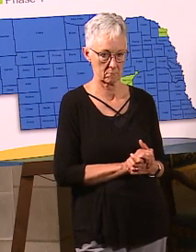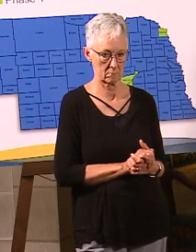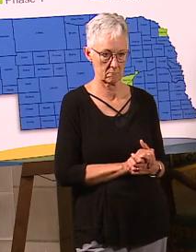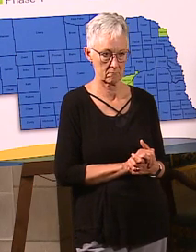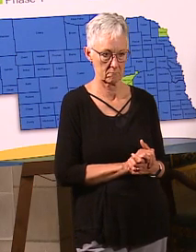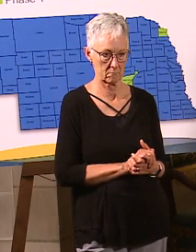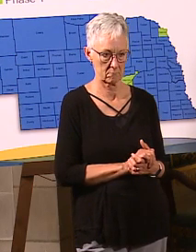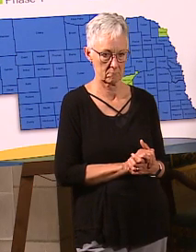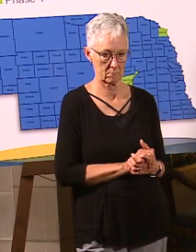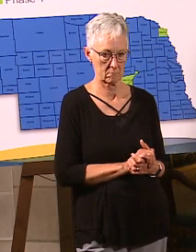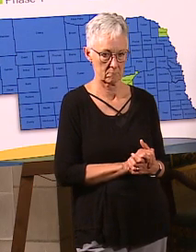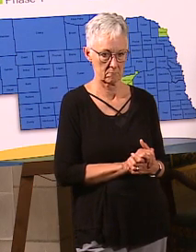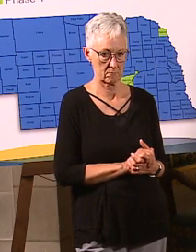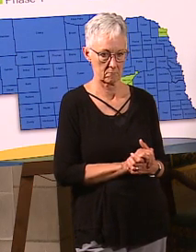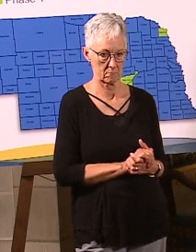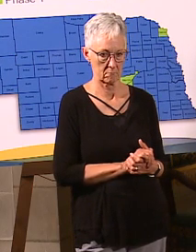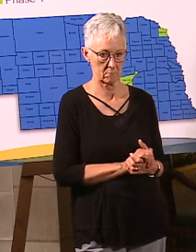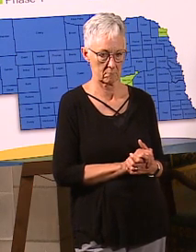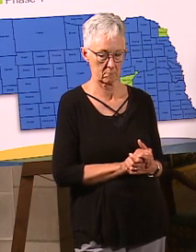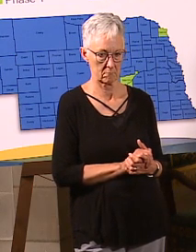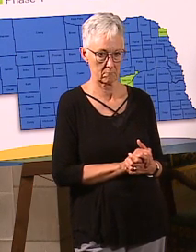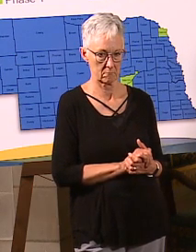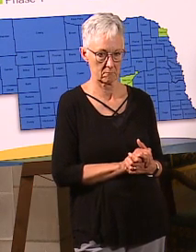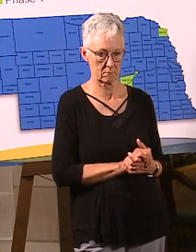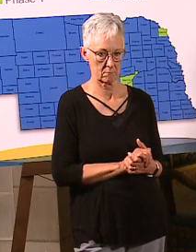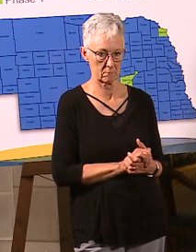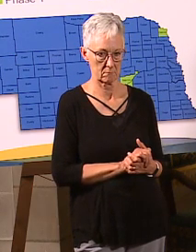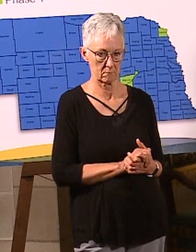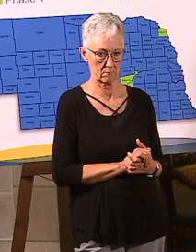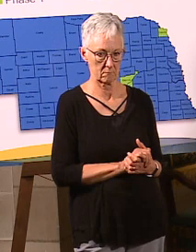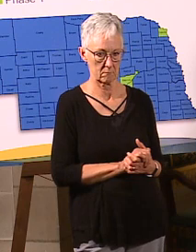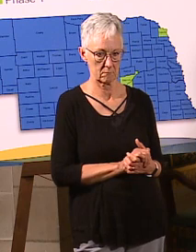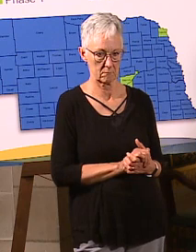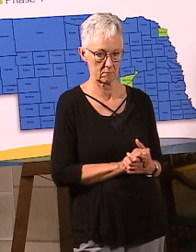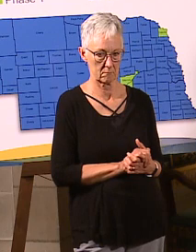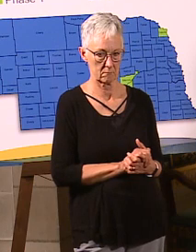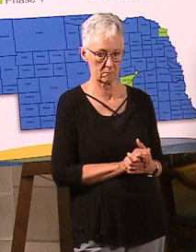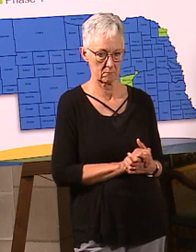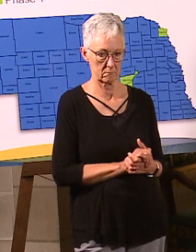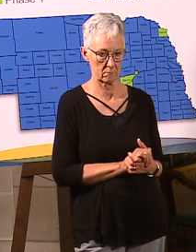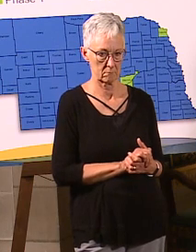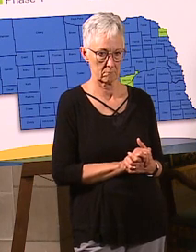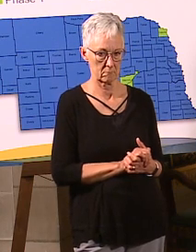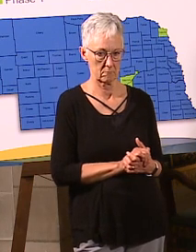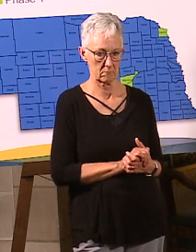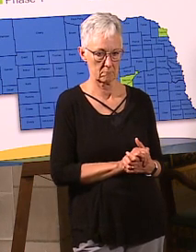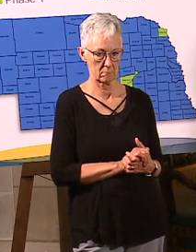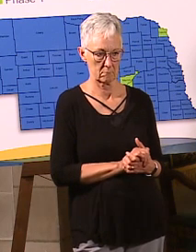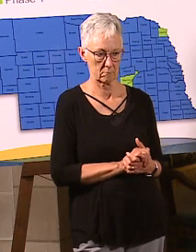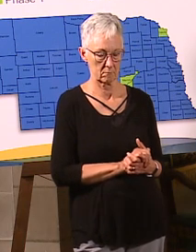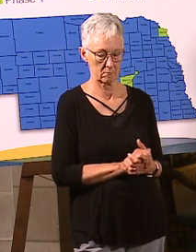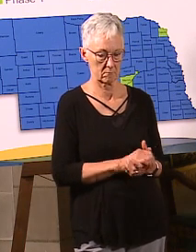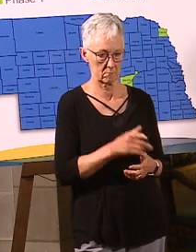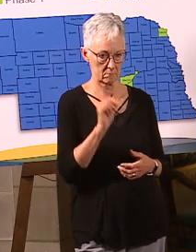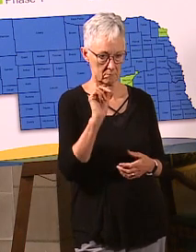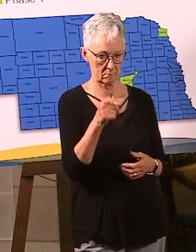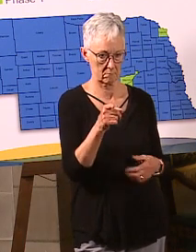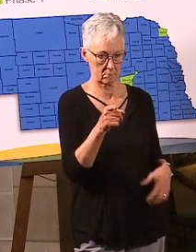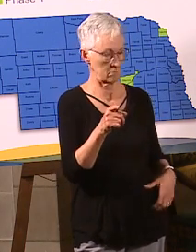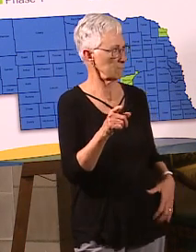stations. They say they're seeing that, and they're saying it's happening across the state. Does that square with what you're hearing? So